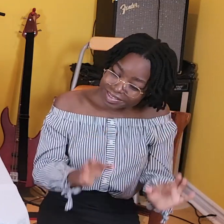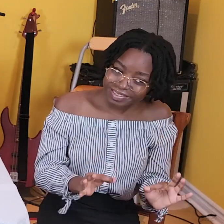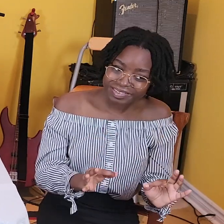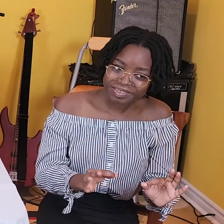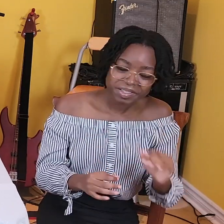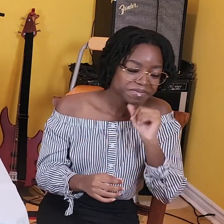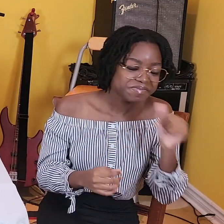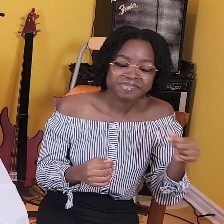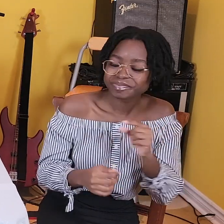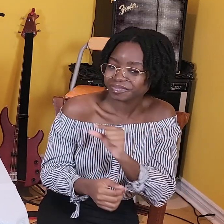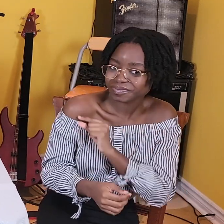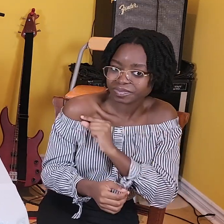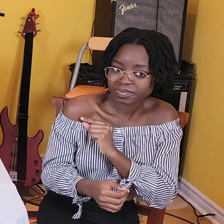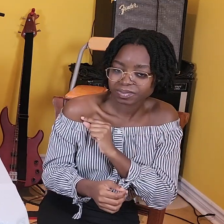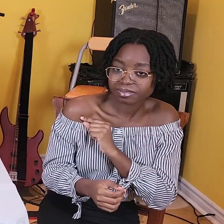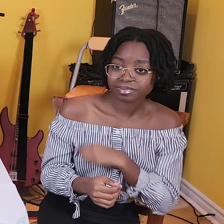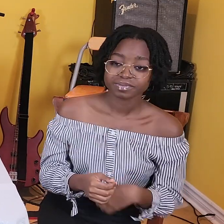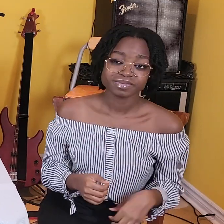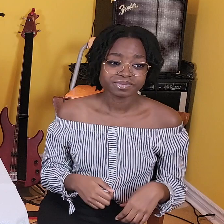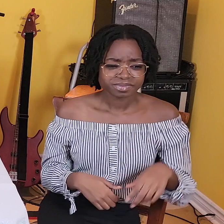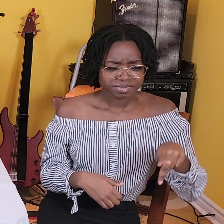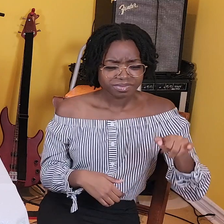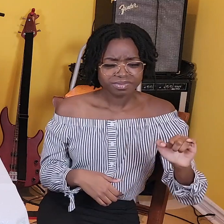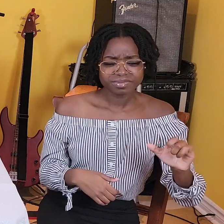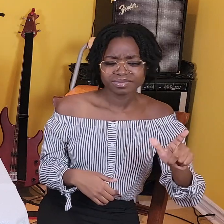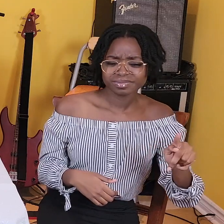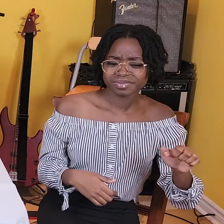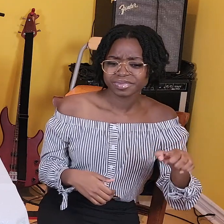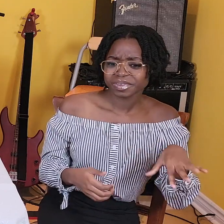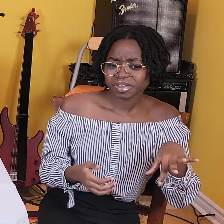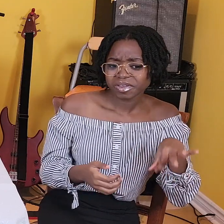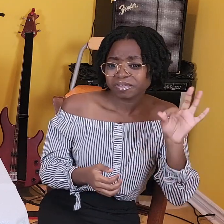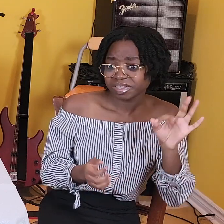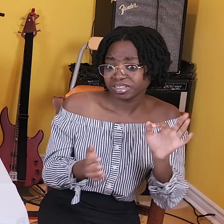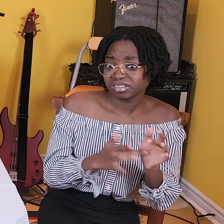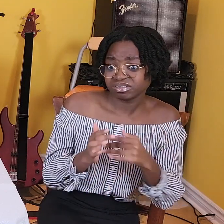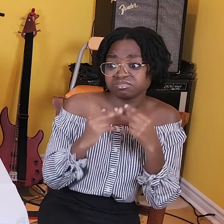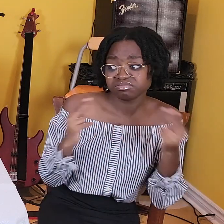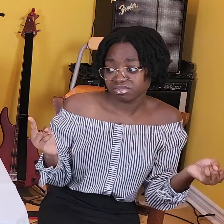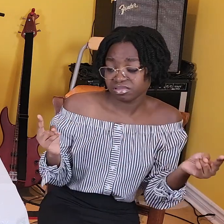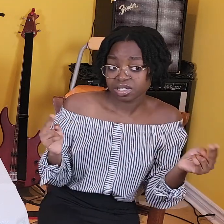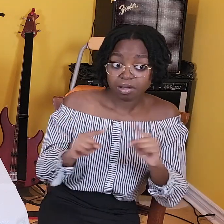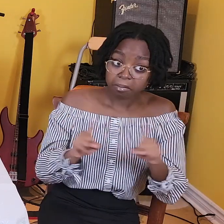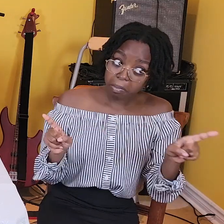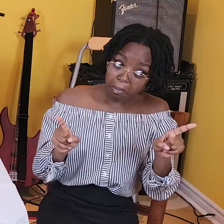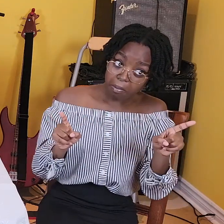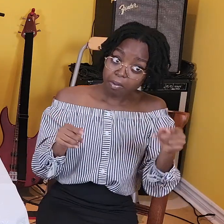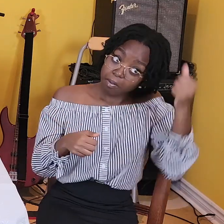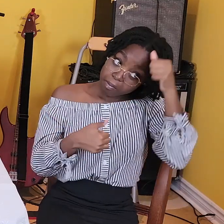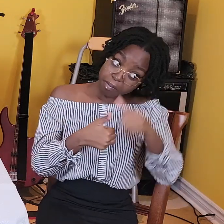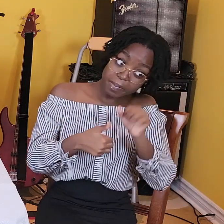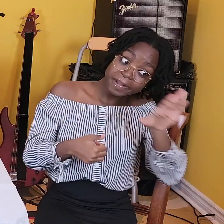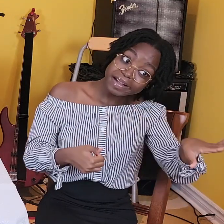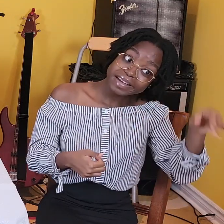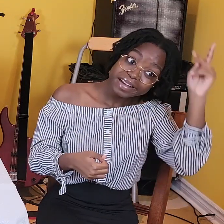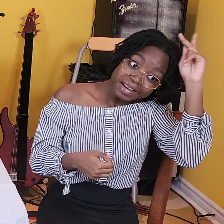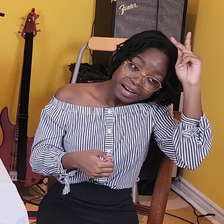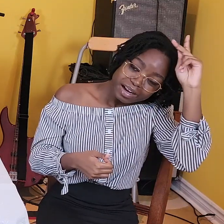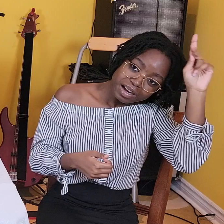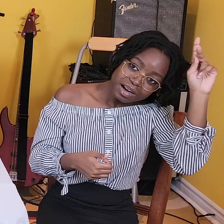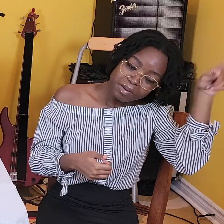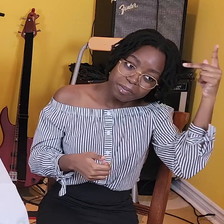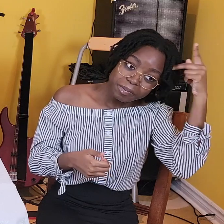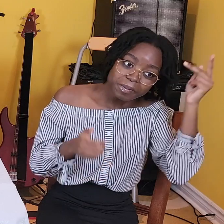do? Even though he found Jesus Christ not guilty, because he was a politician, just like Herod, what did he